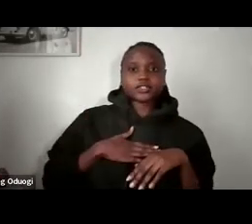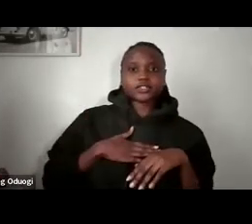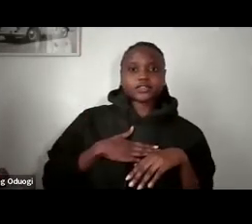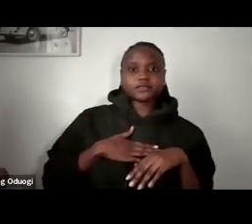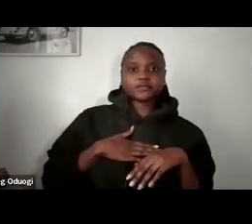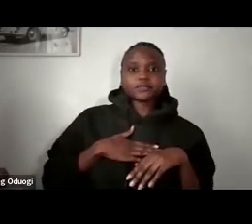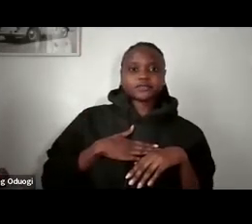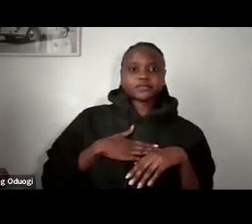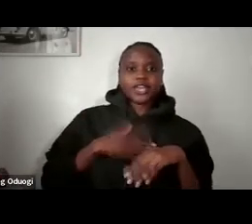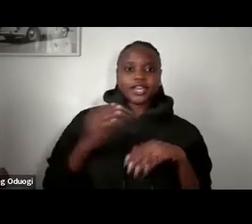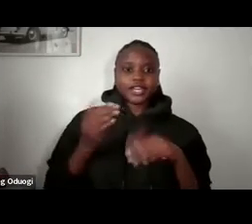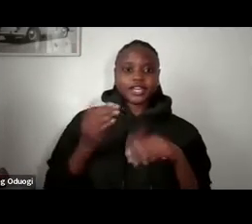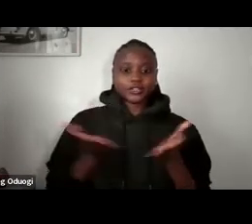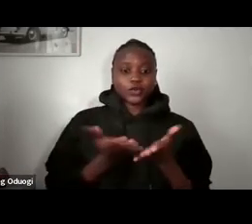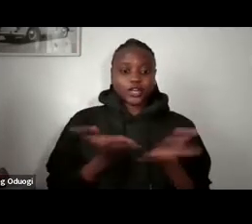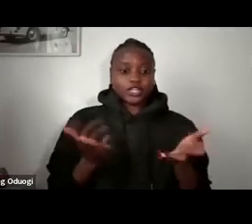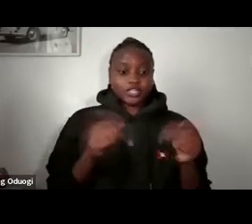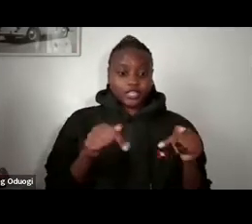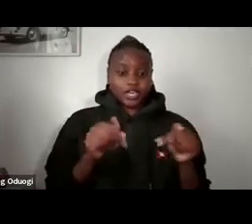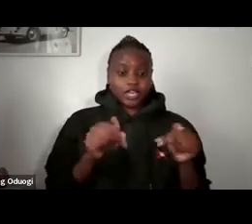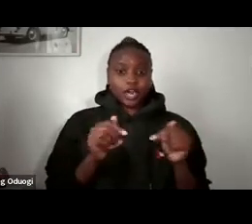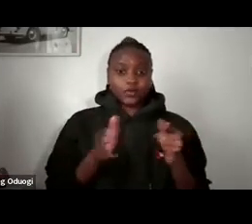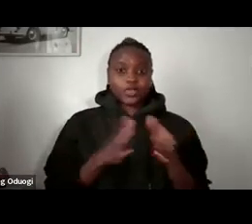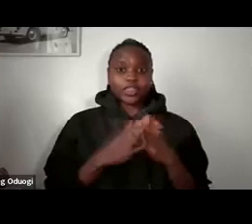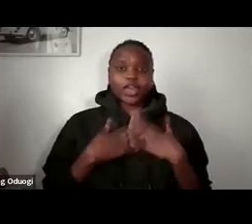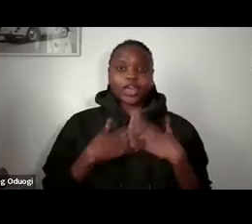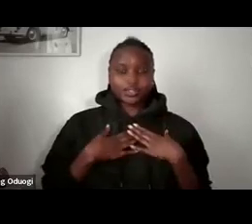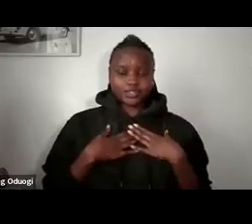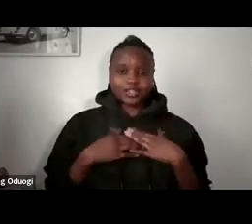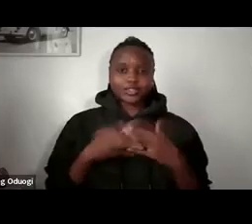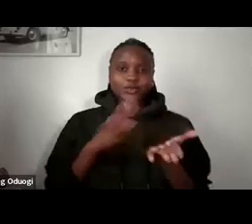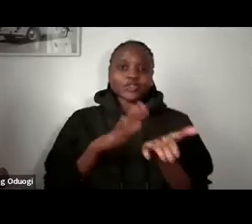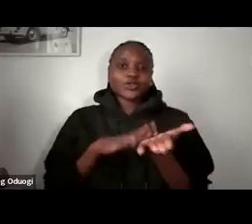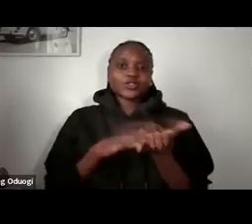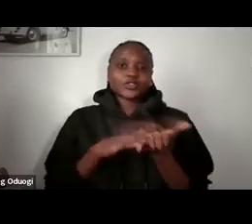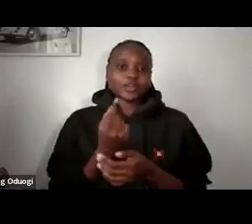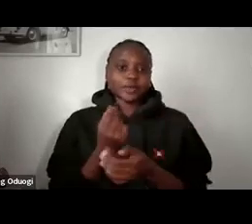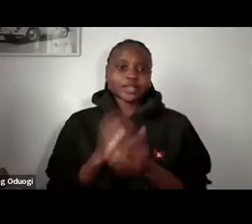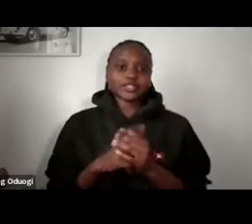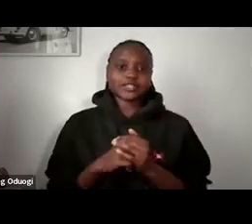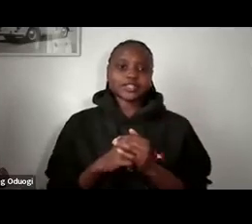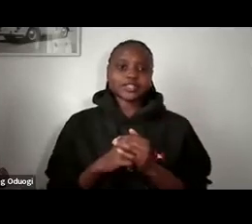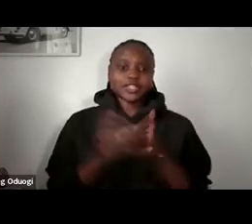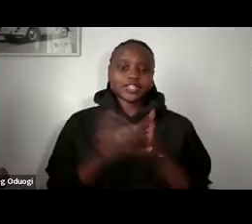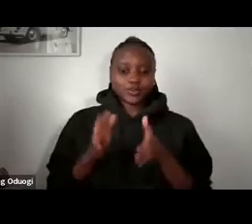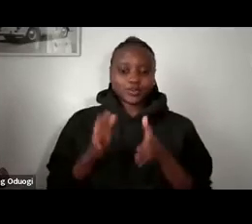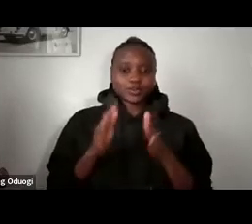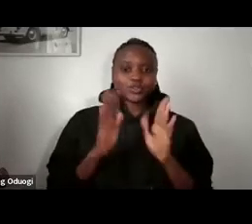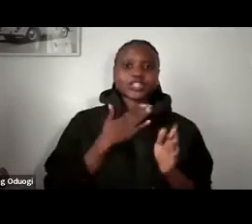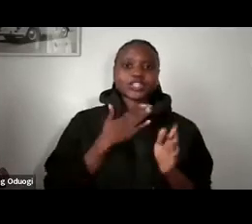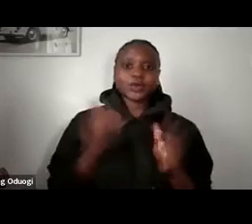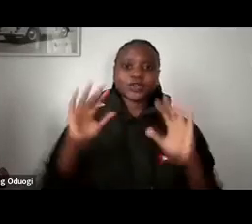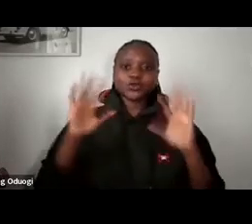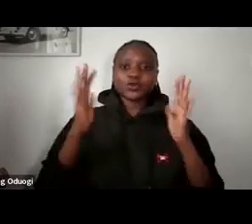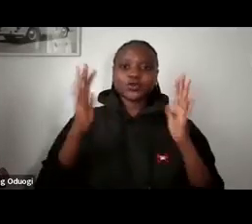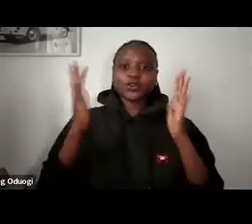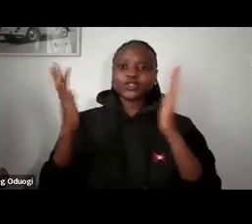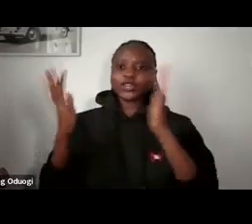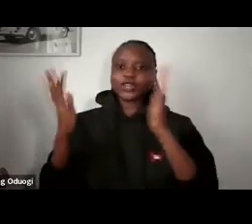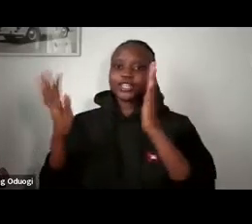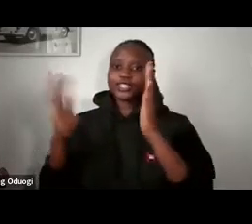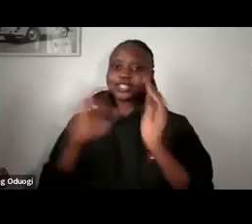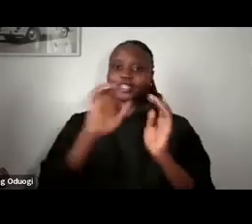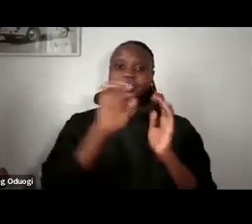already present with us. With those remarks, again, I take this opportunity to congratulate eKitabu